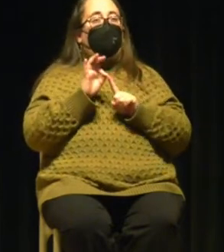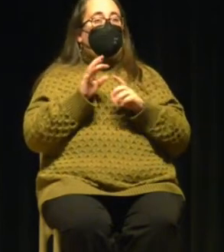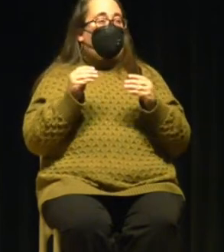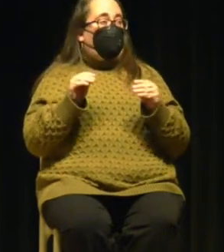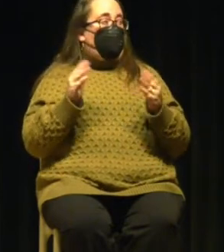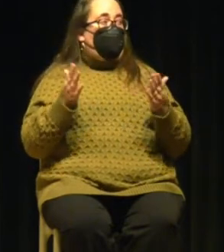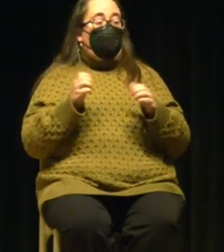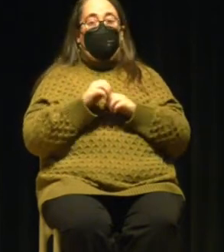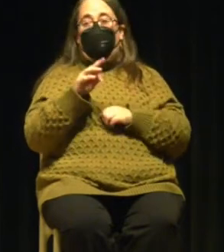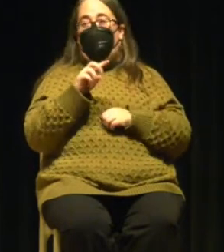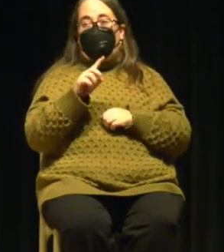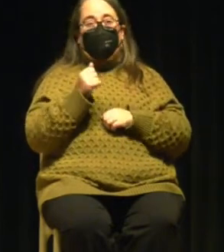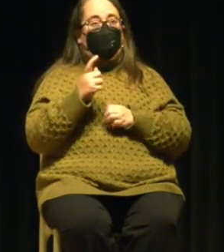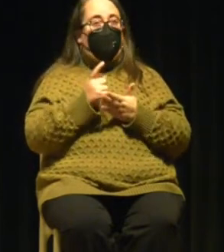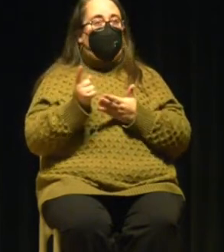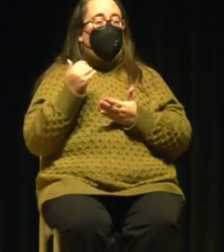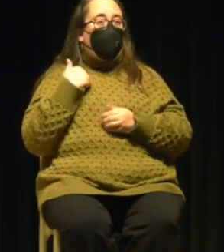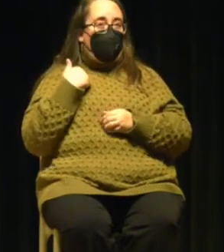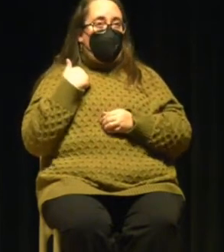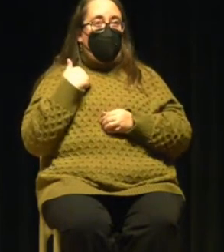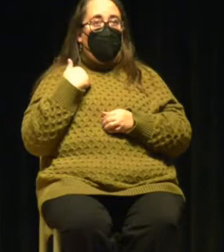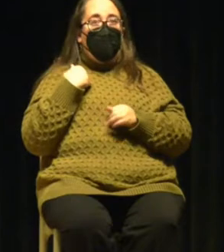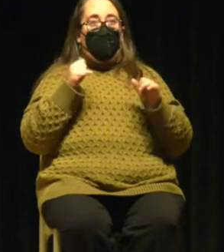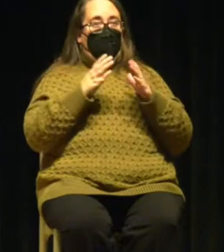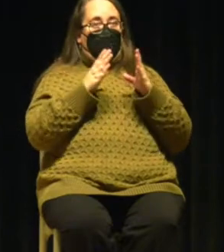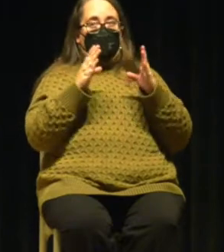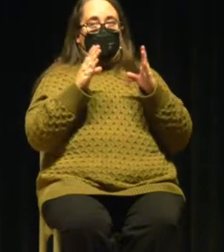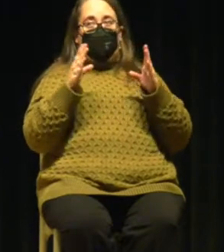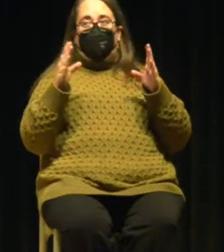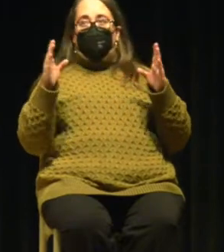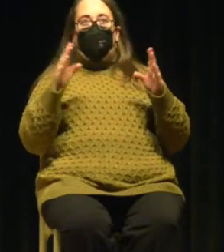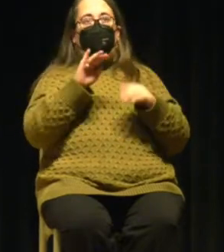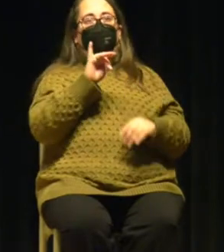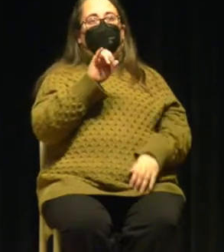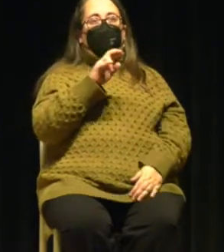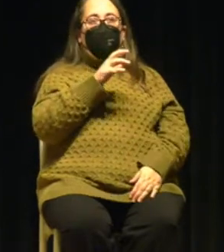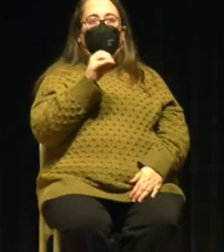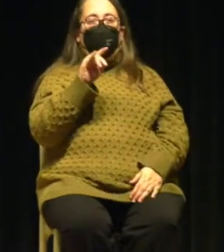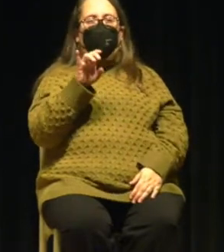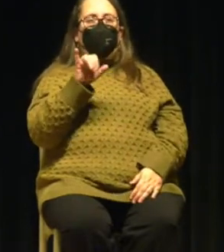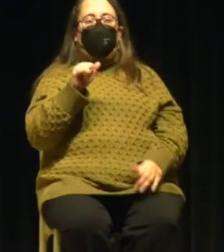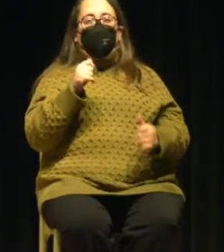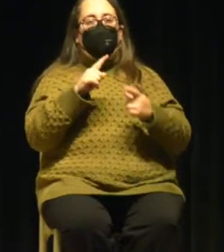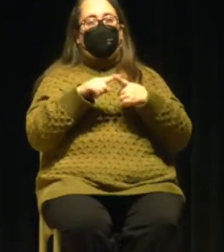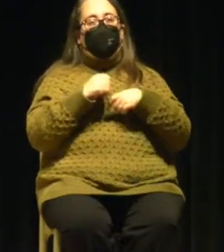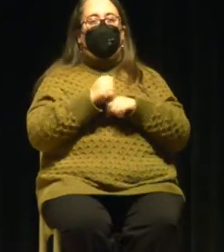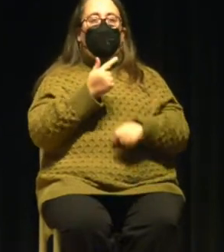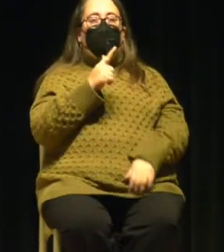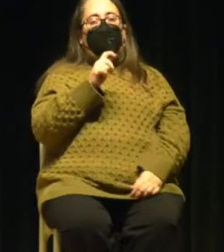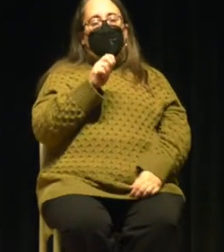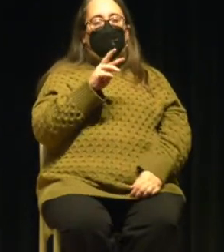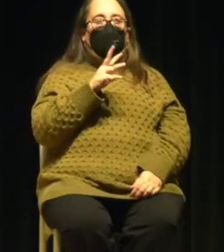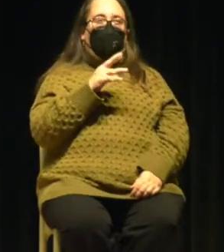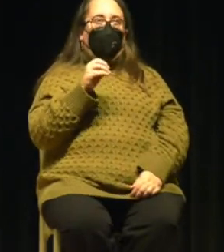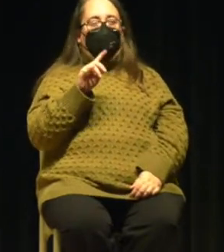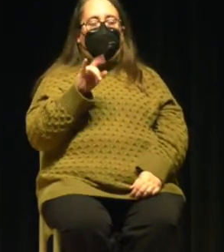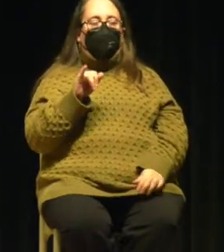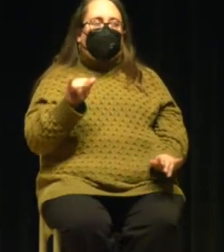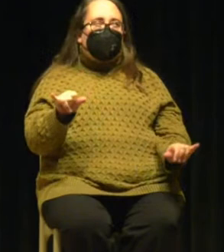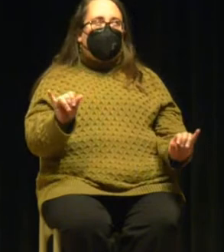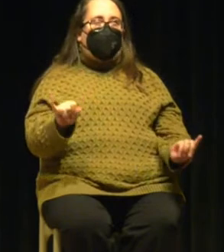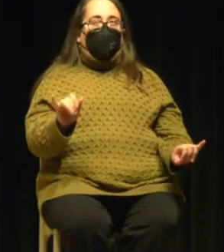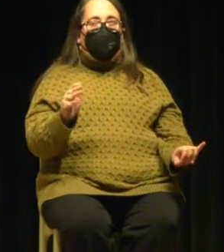here in Maryland mm-hmm. just a couple weeks ago, and there's a whole stack of Fair and Lovely. They're trying to rebrand it as Glow and Lovely. I'm like, it's the